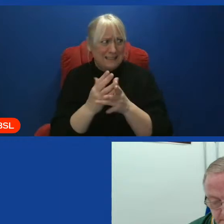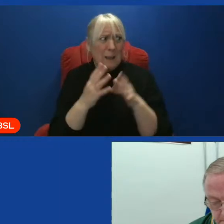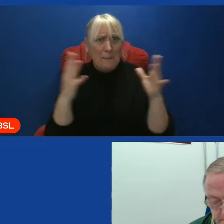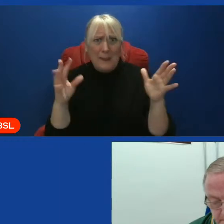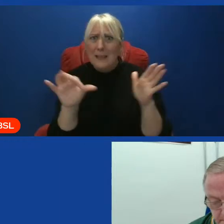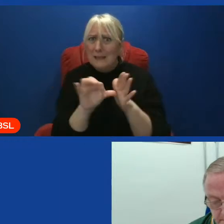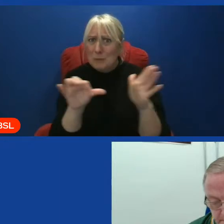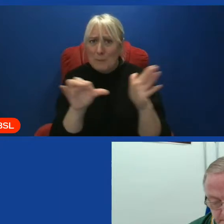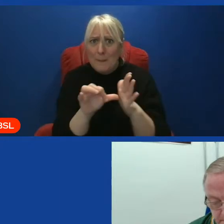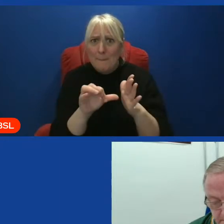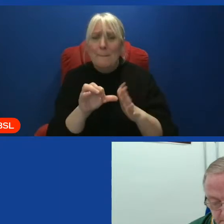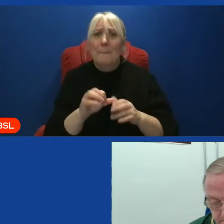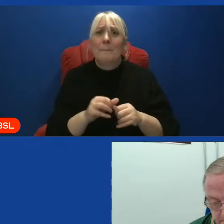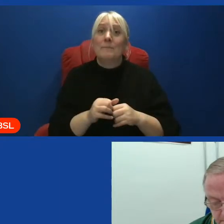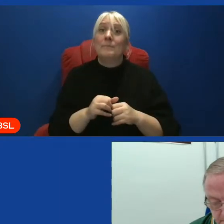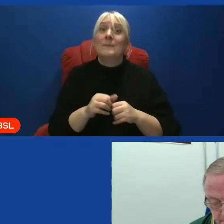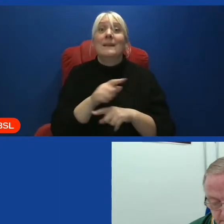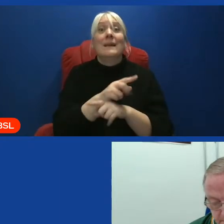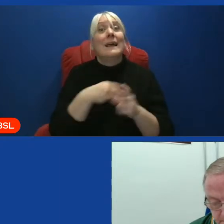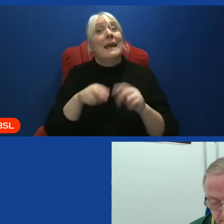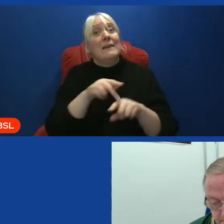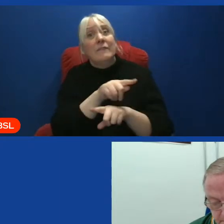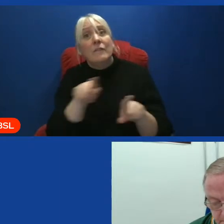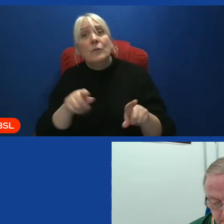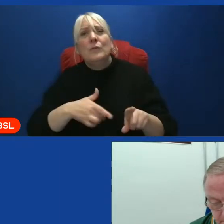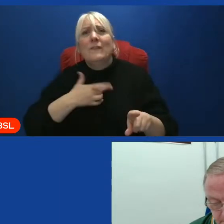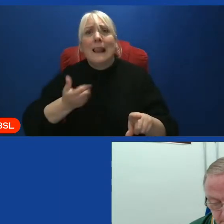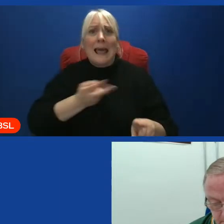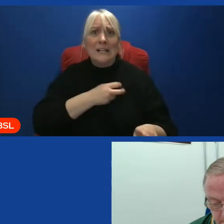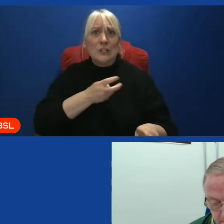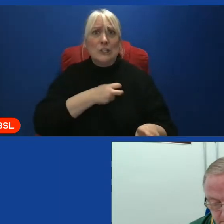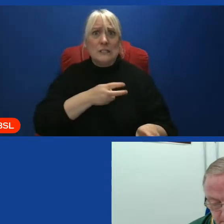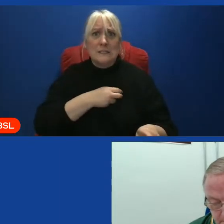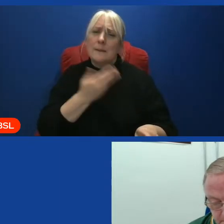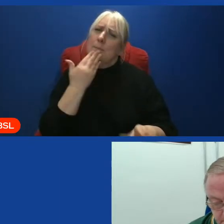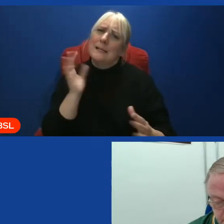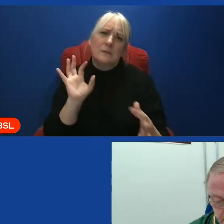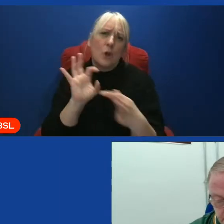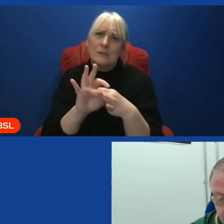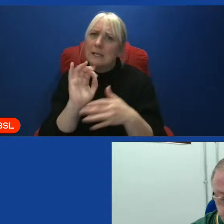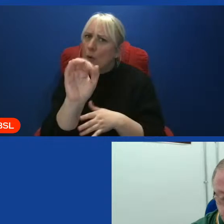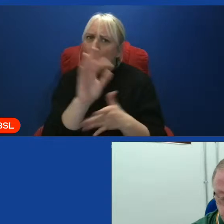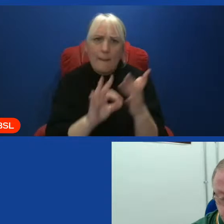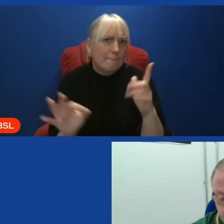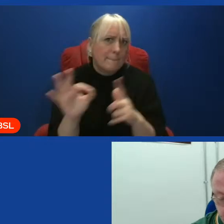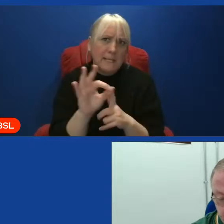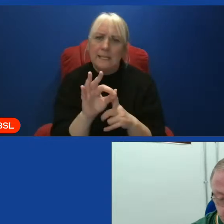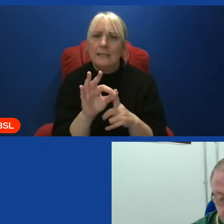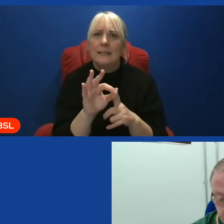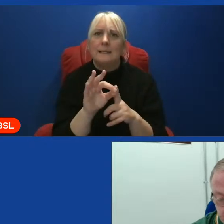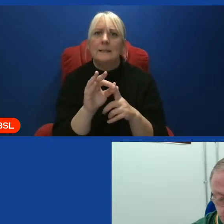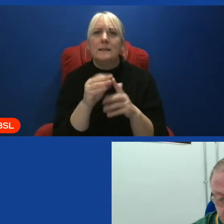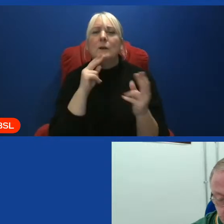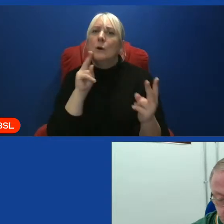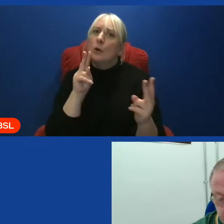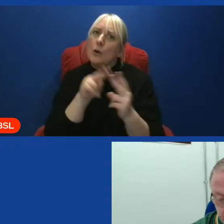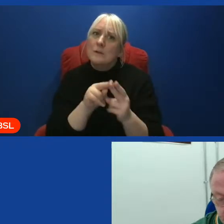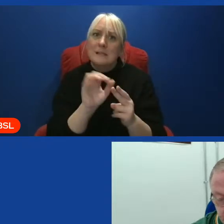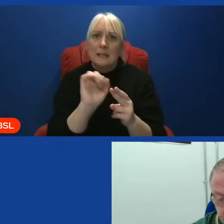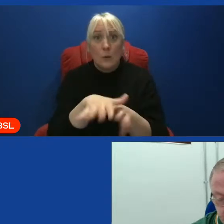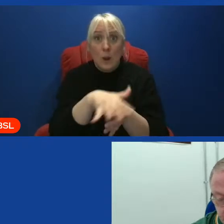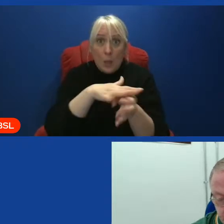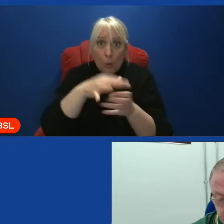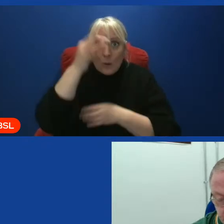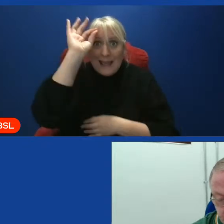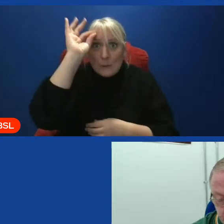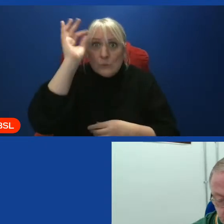to people who are feeling anxious is, to get in touch with your MP, get in touch with your local council,